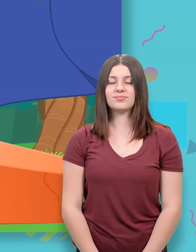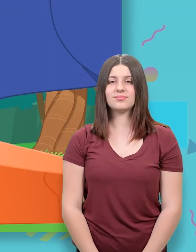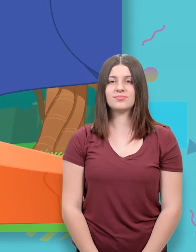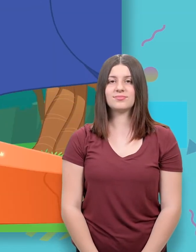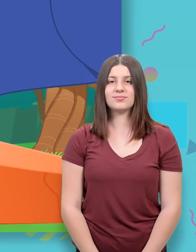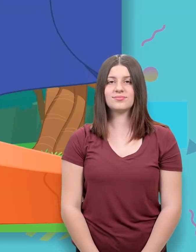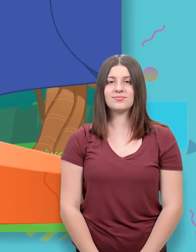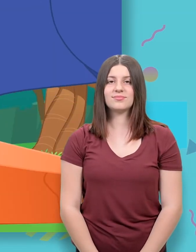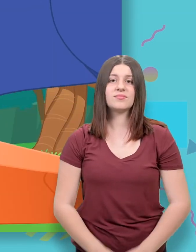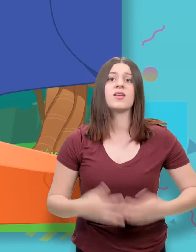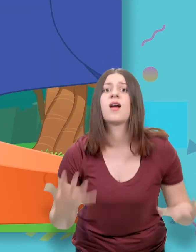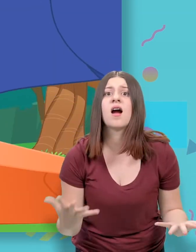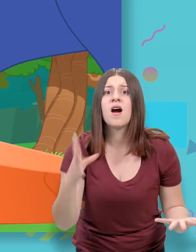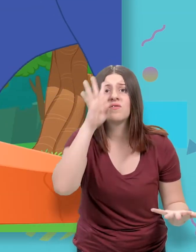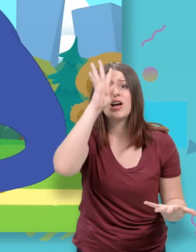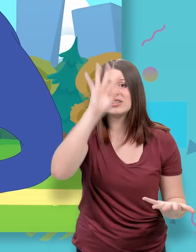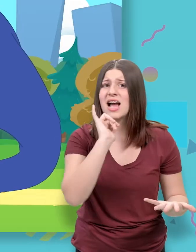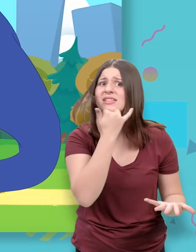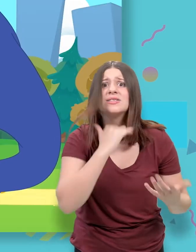Oh, no! The invention broke!